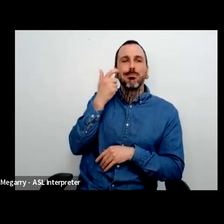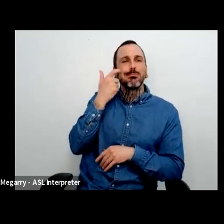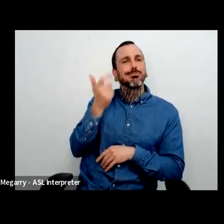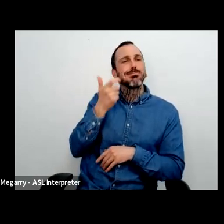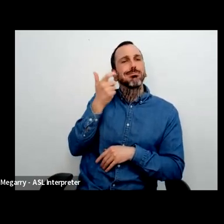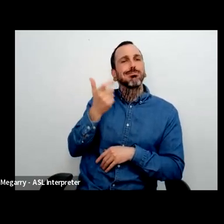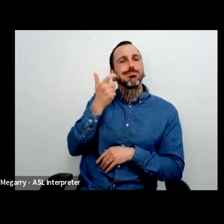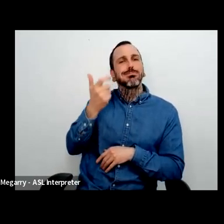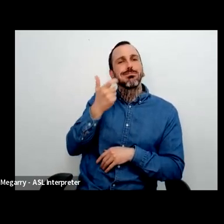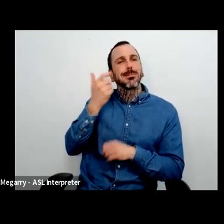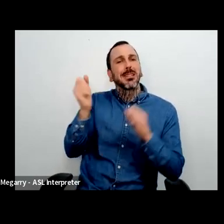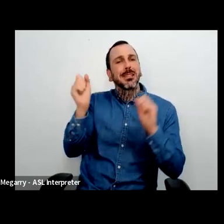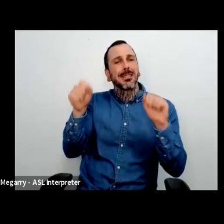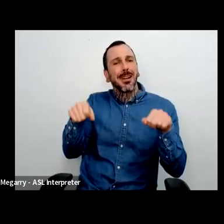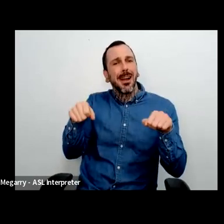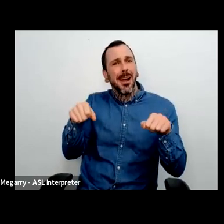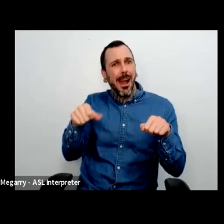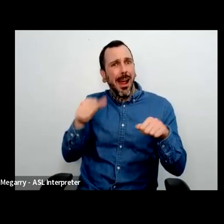draw and